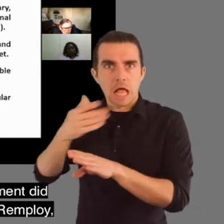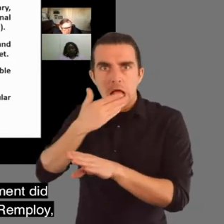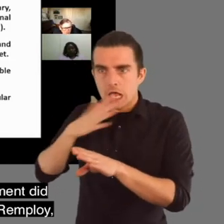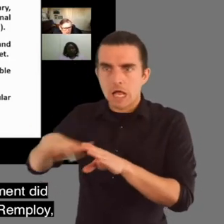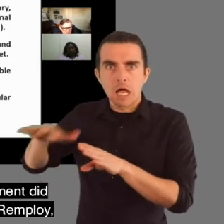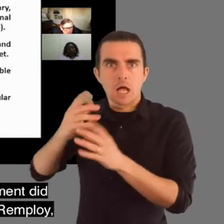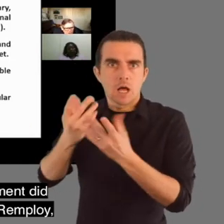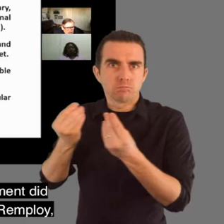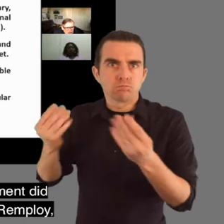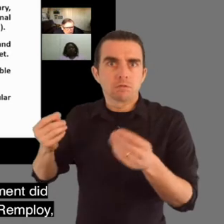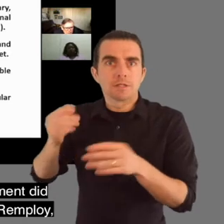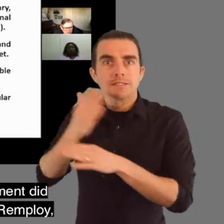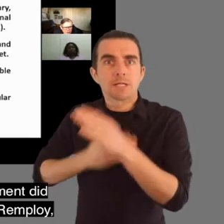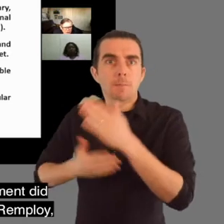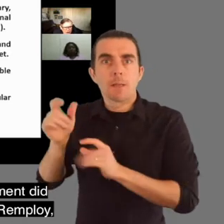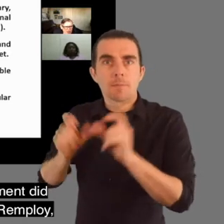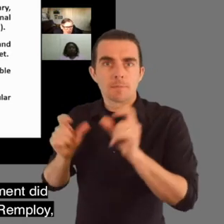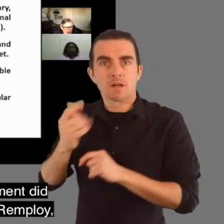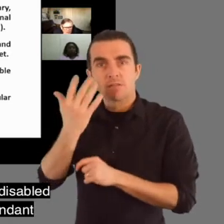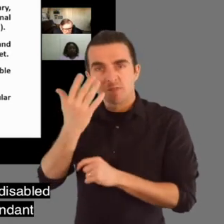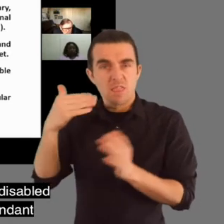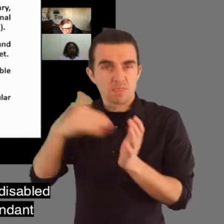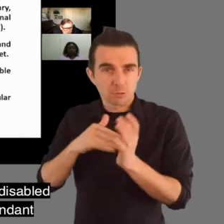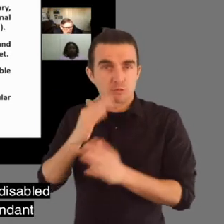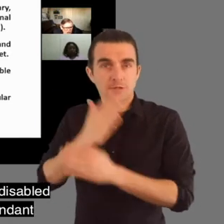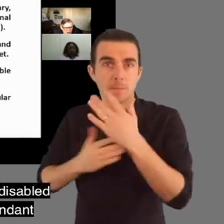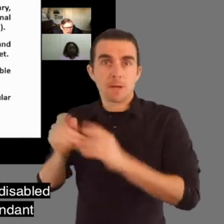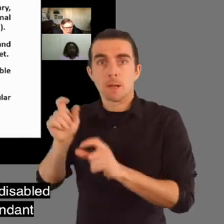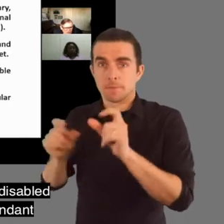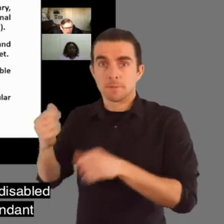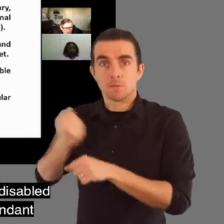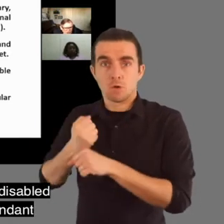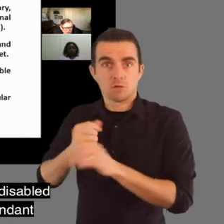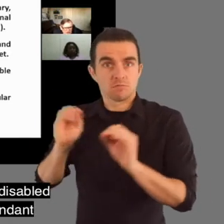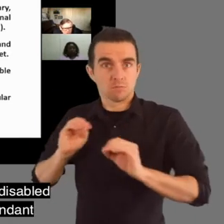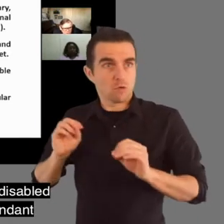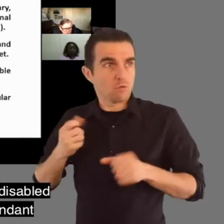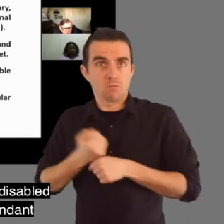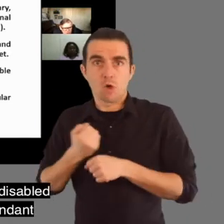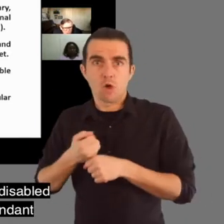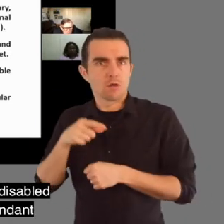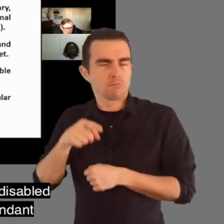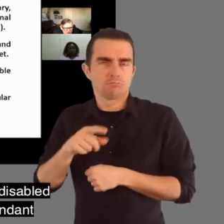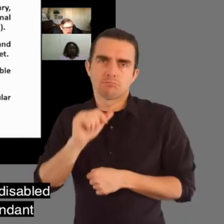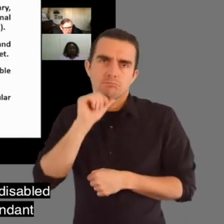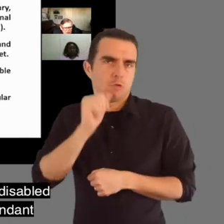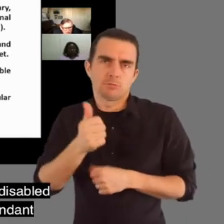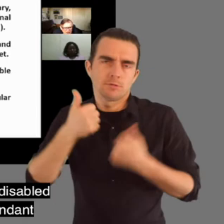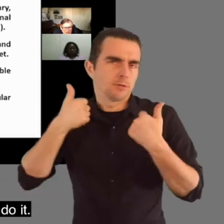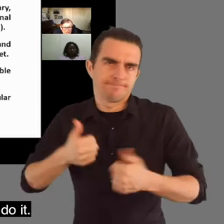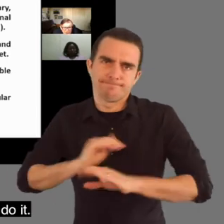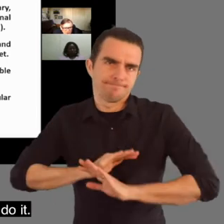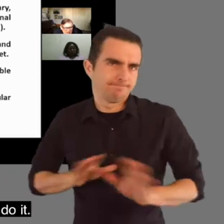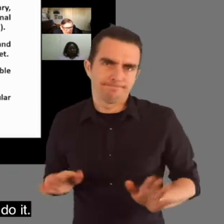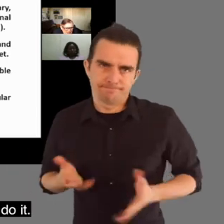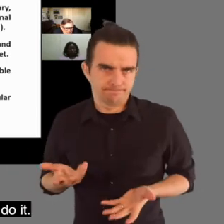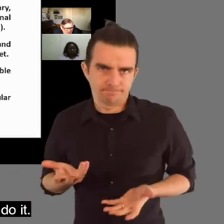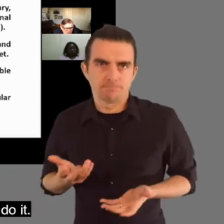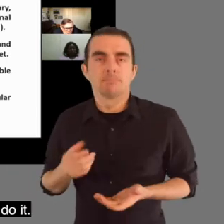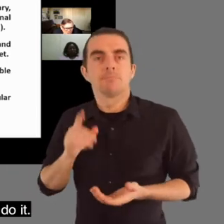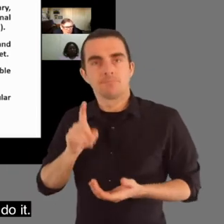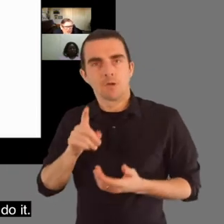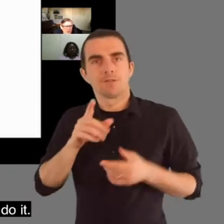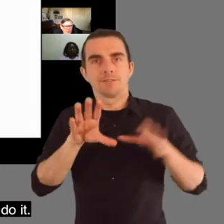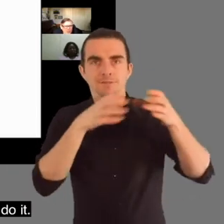a few years ago, where they shut Remploy, and most of the 5,000 disabled workers who were made redundant have not yet